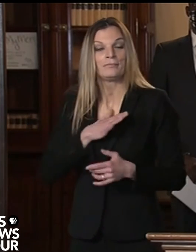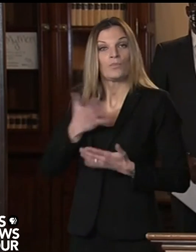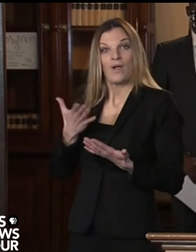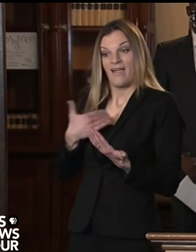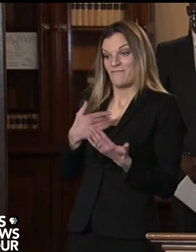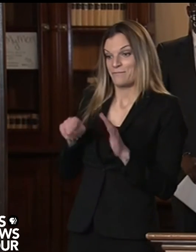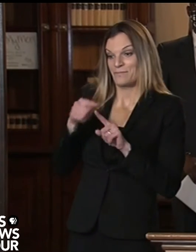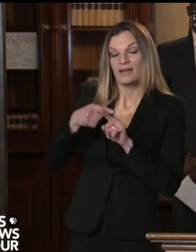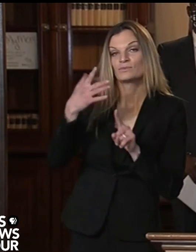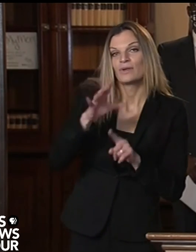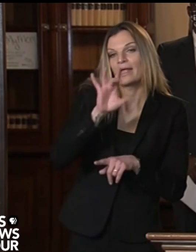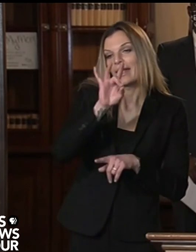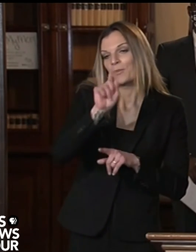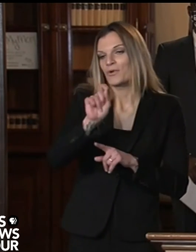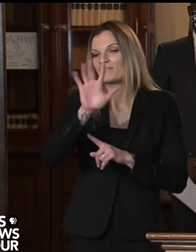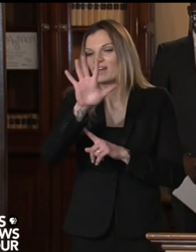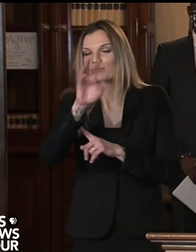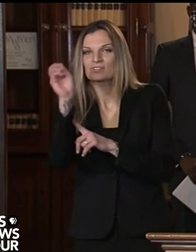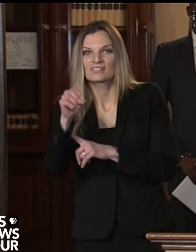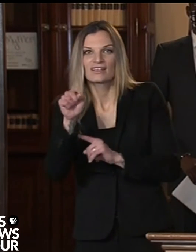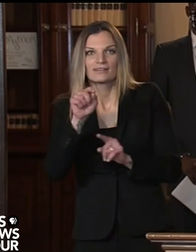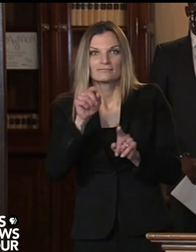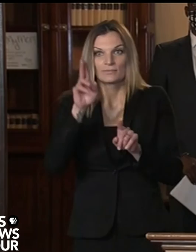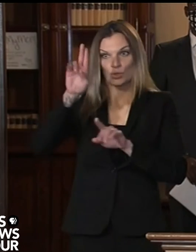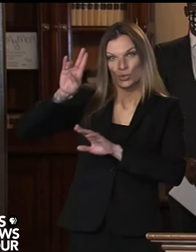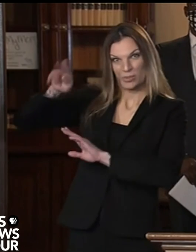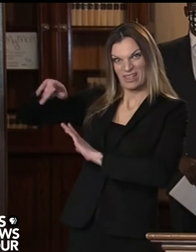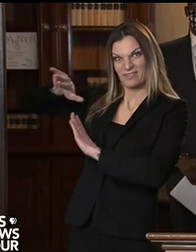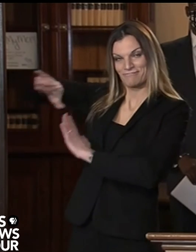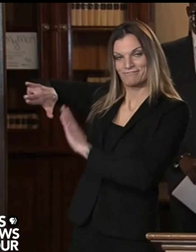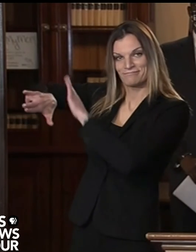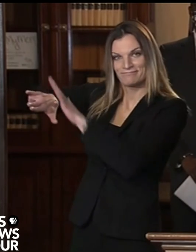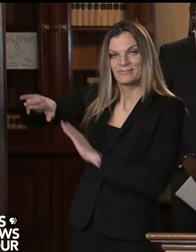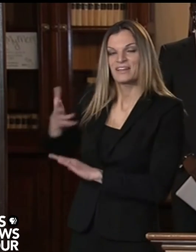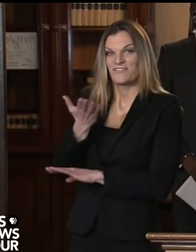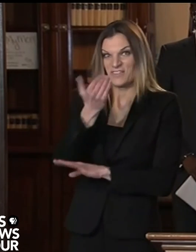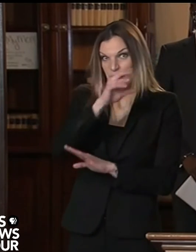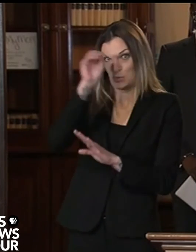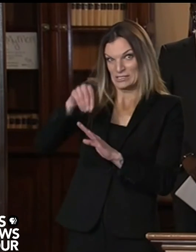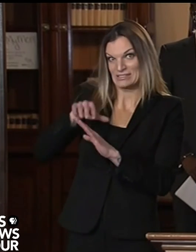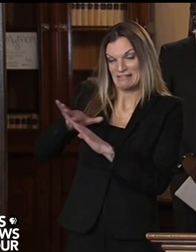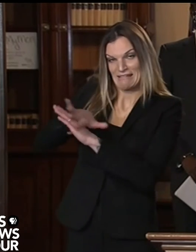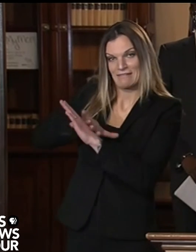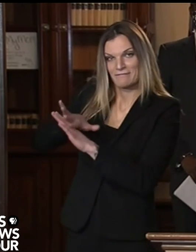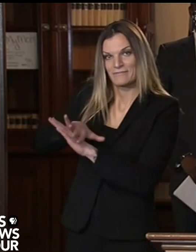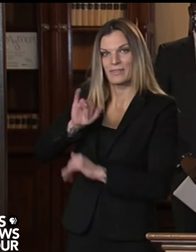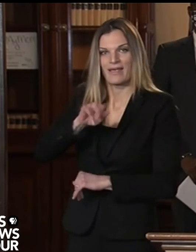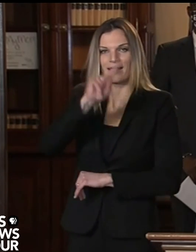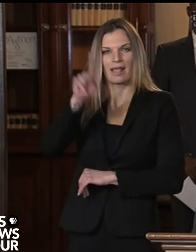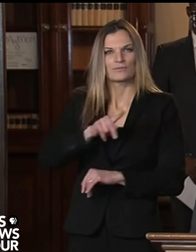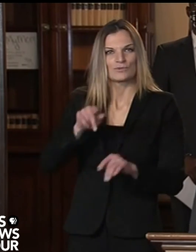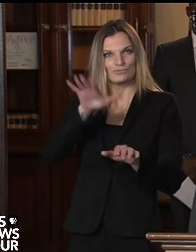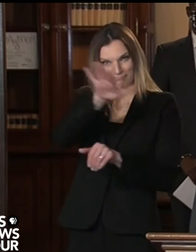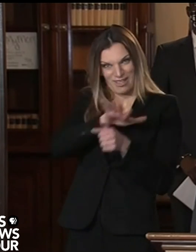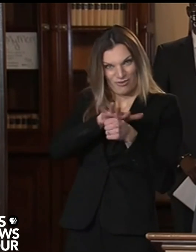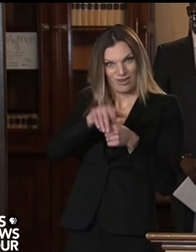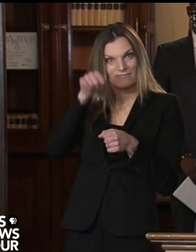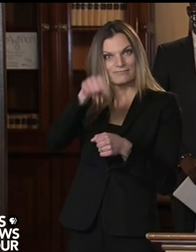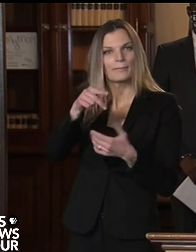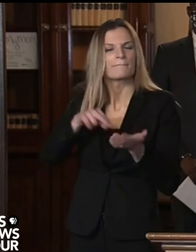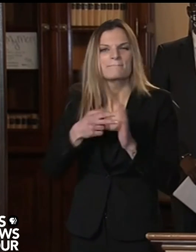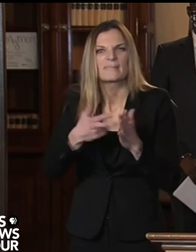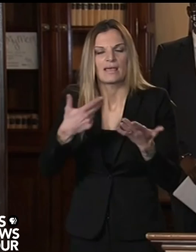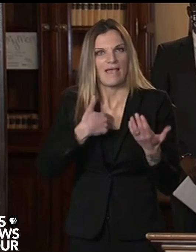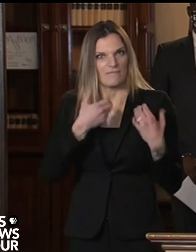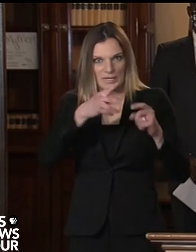rate ranges from 8.5% in the UP to 15% in the Kalamazoo area.